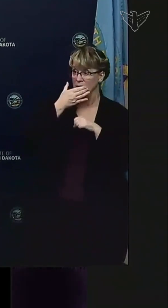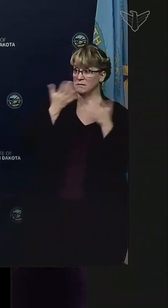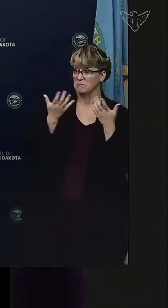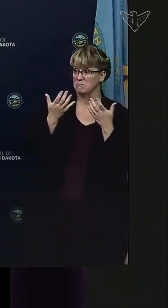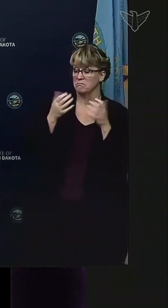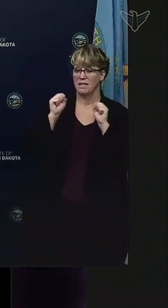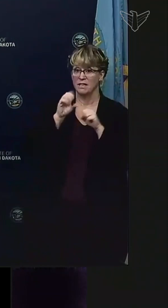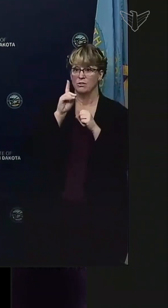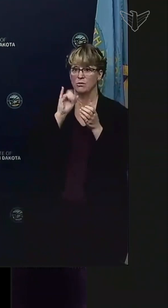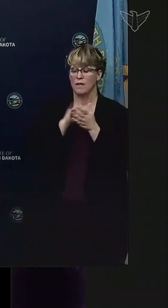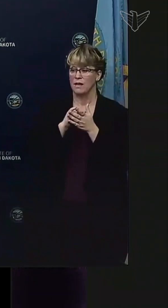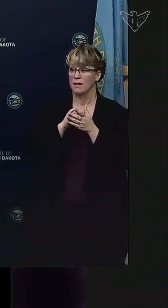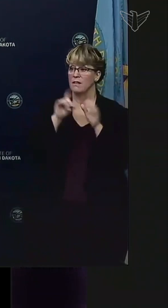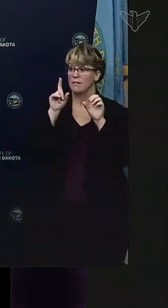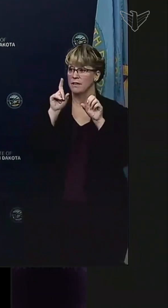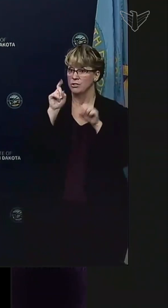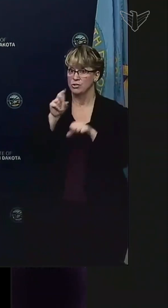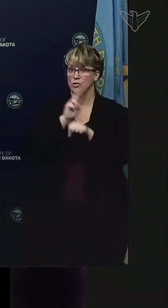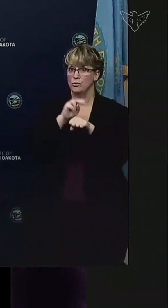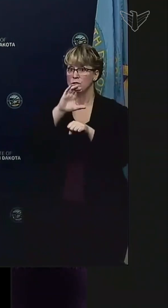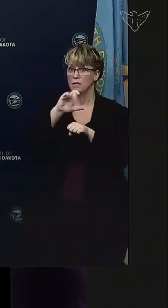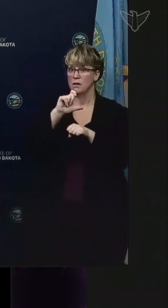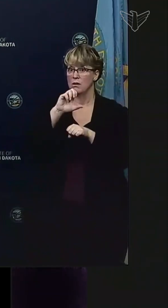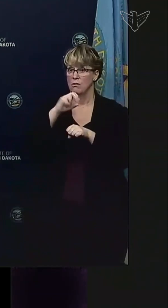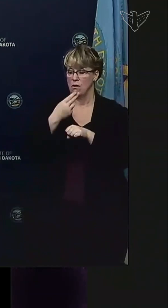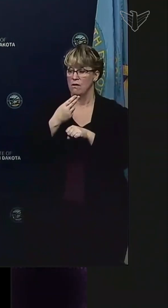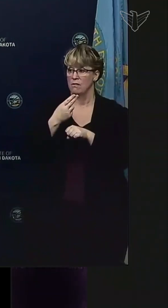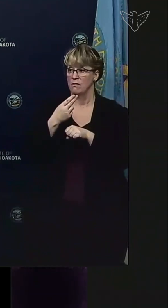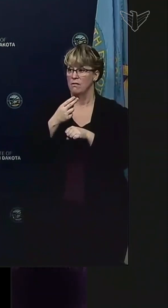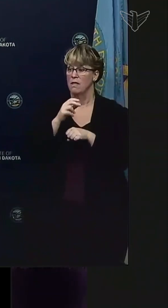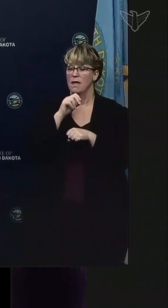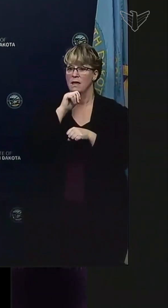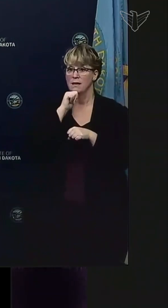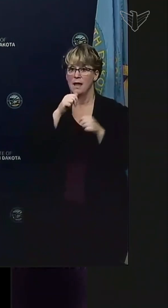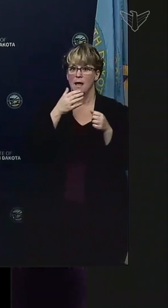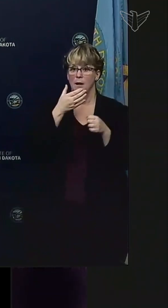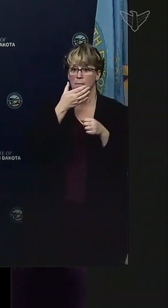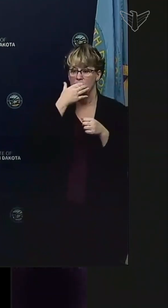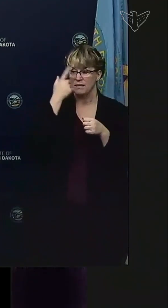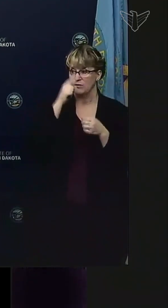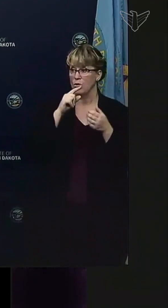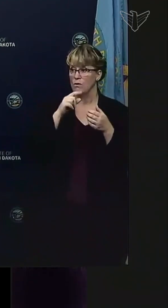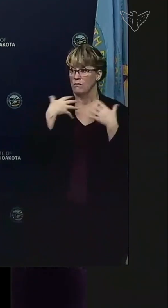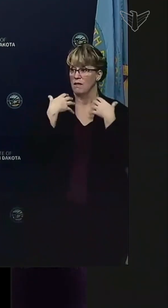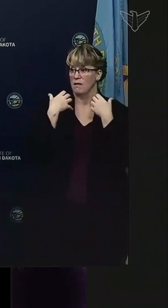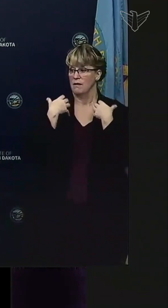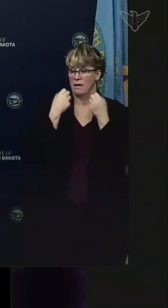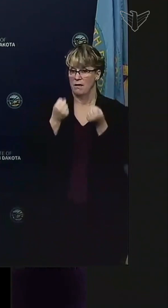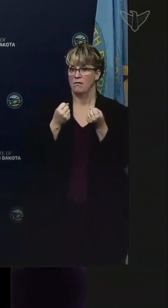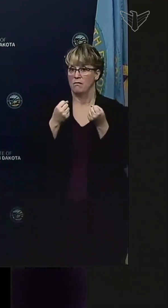certainly do that. And they should use cloth masks, not masks that are intended for the healthcare community.